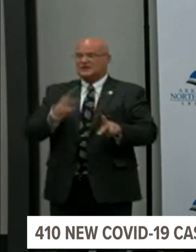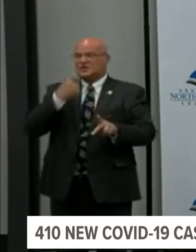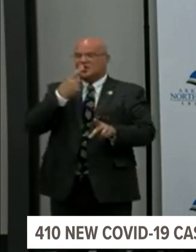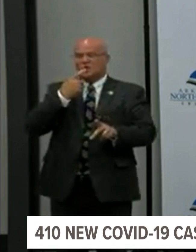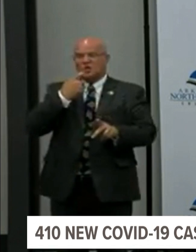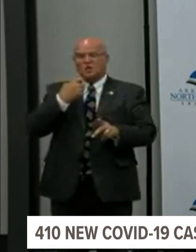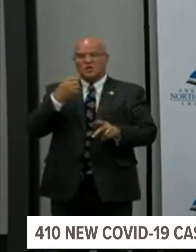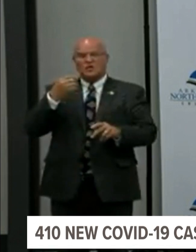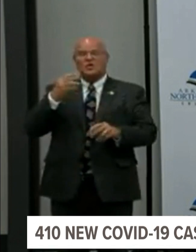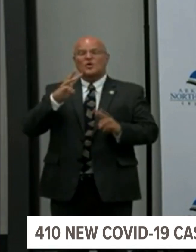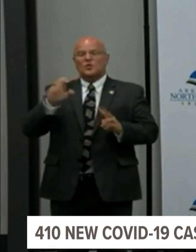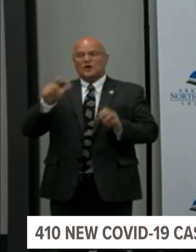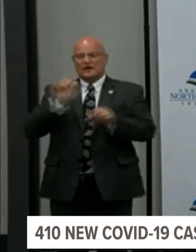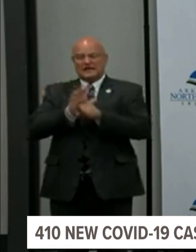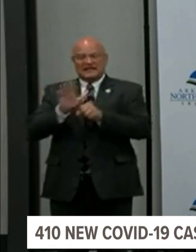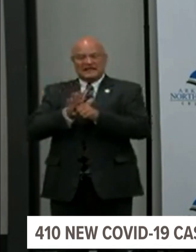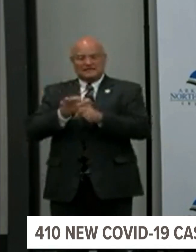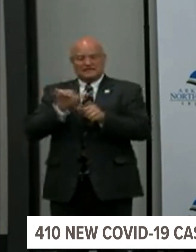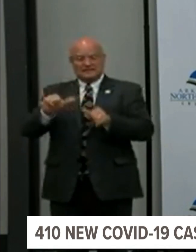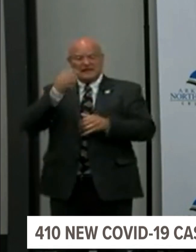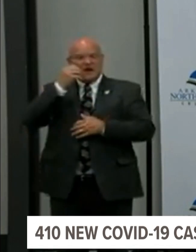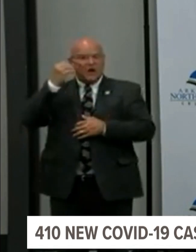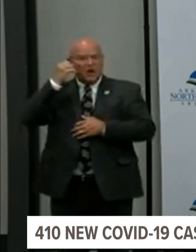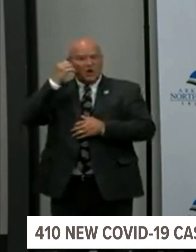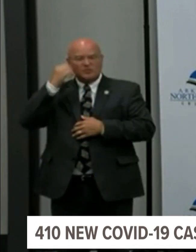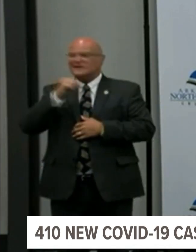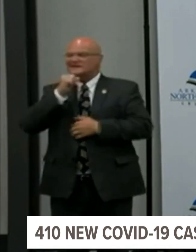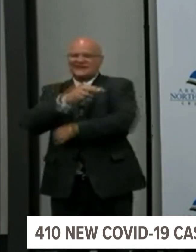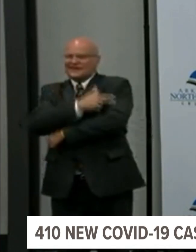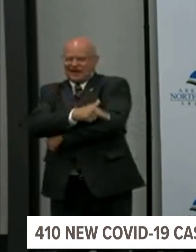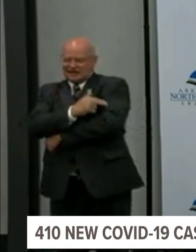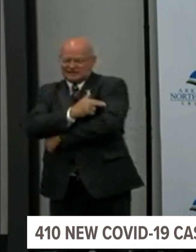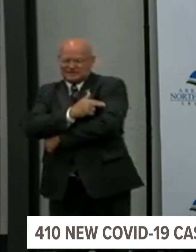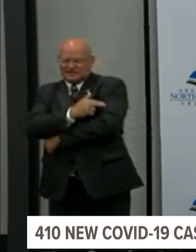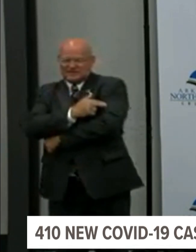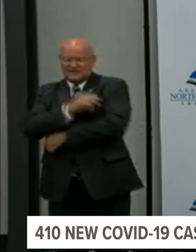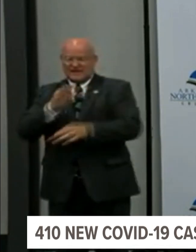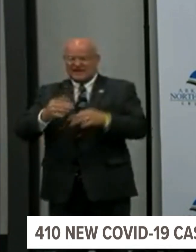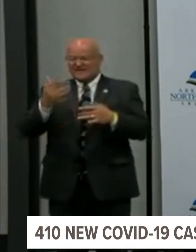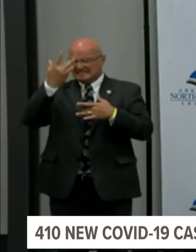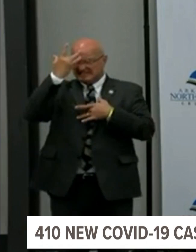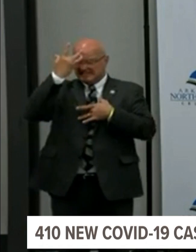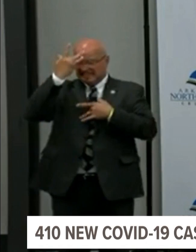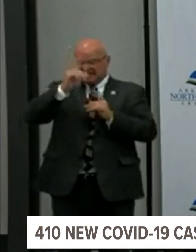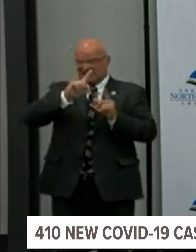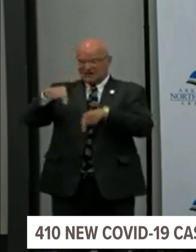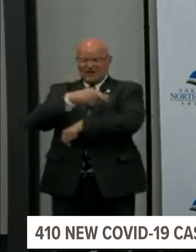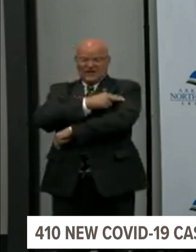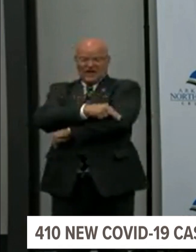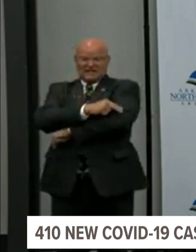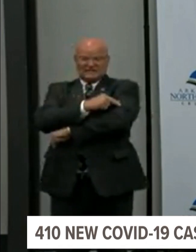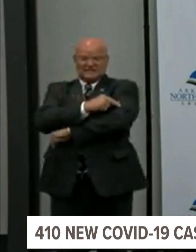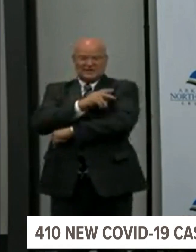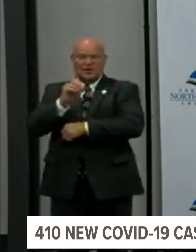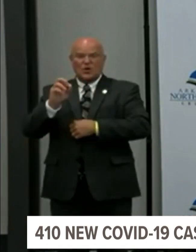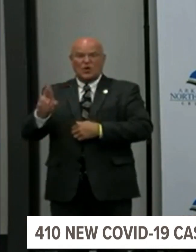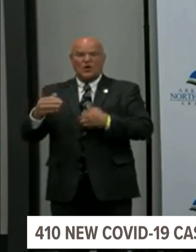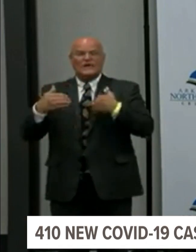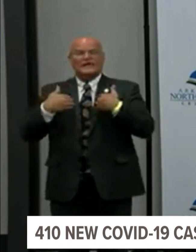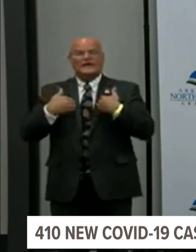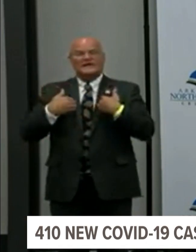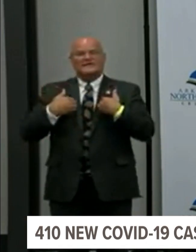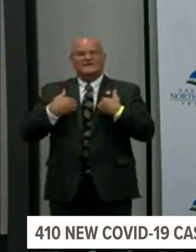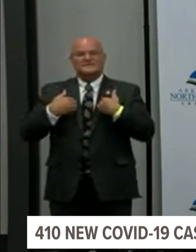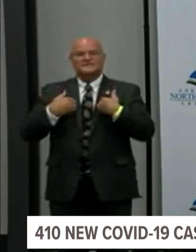who's well enough to stay home and not be in the hospital. If someone's sick enough to be in the hospital, or they